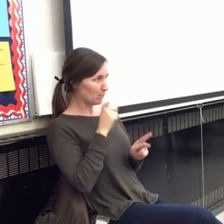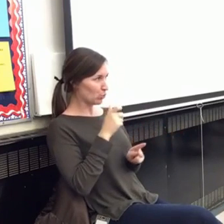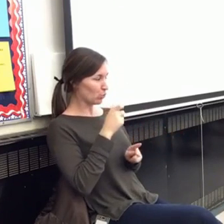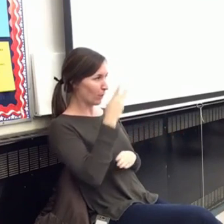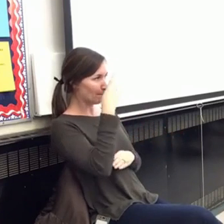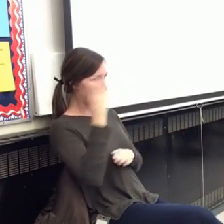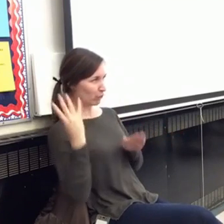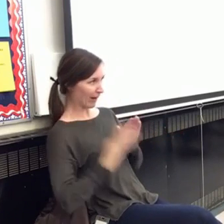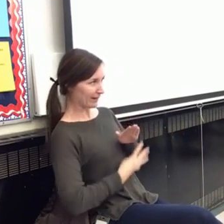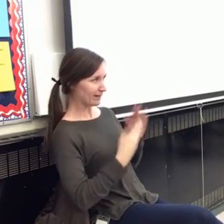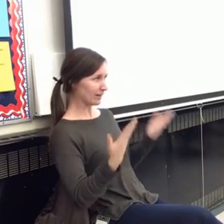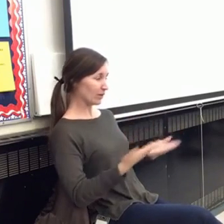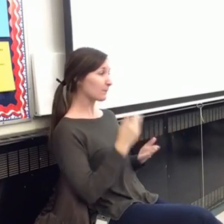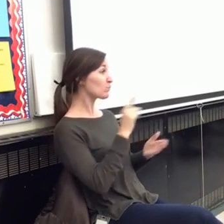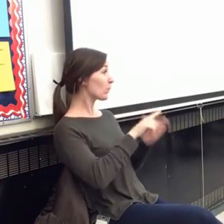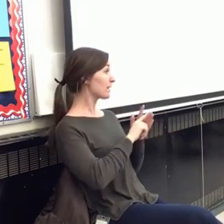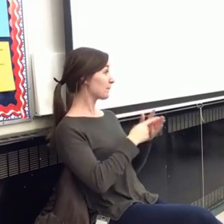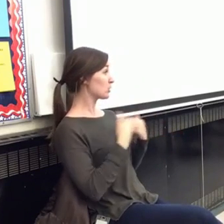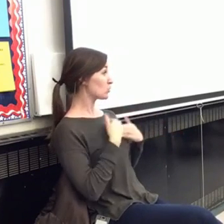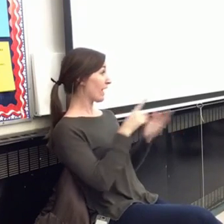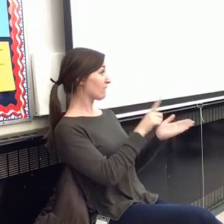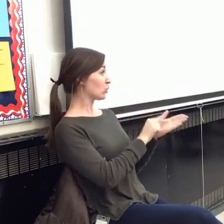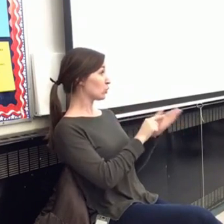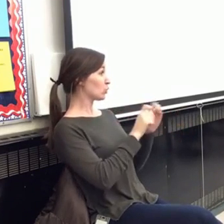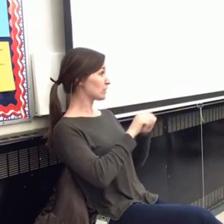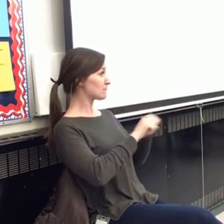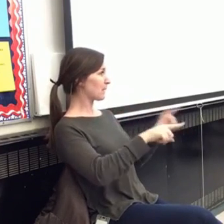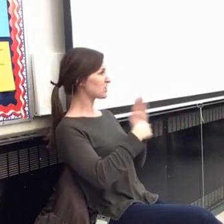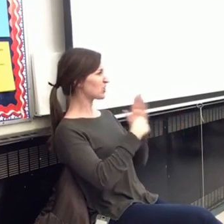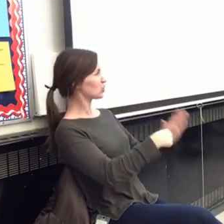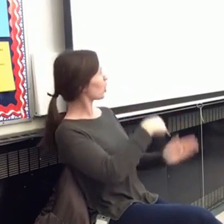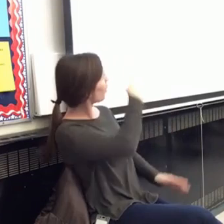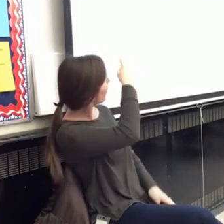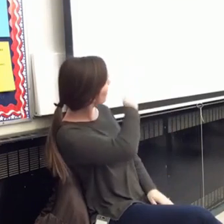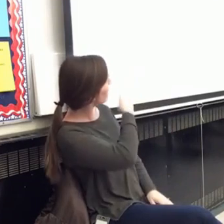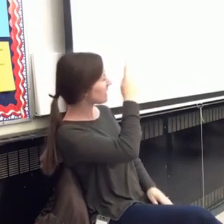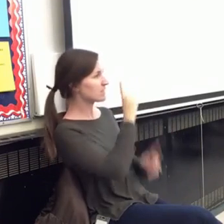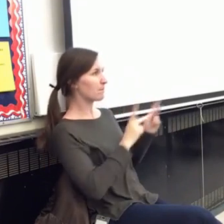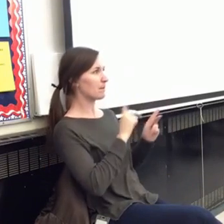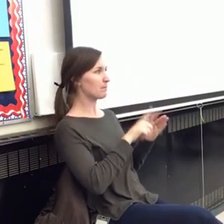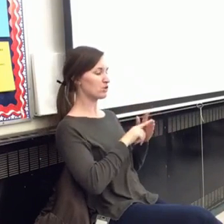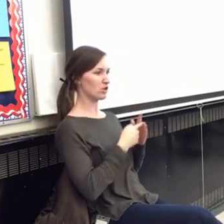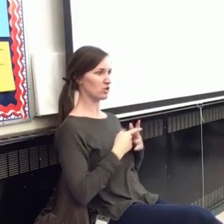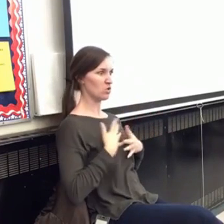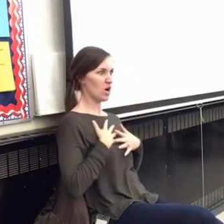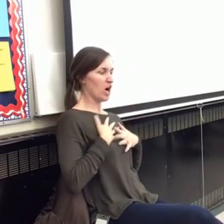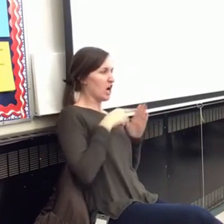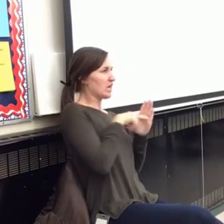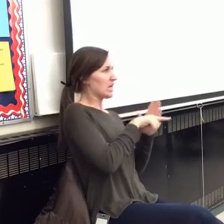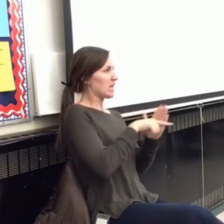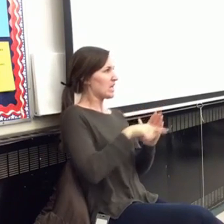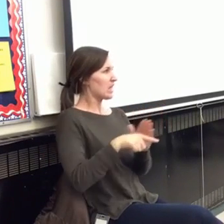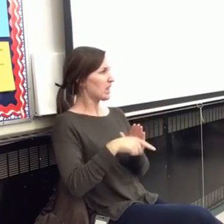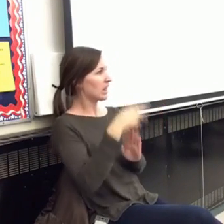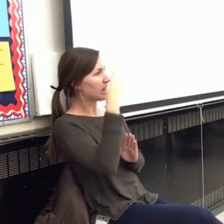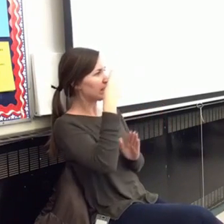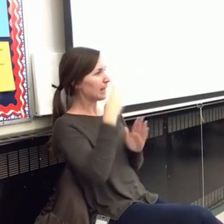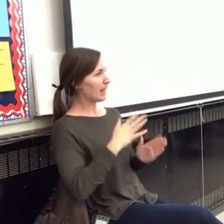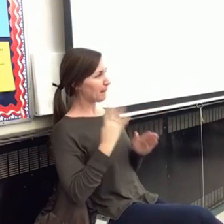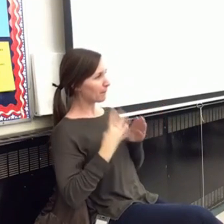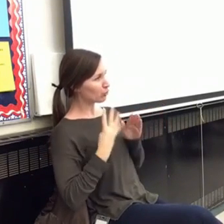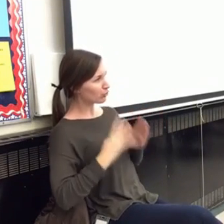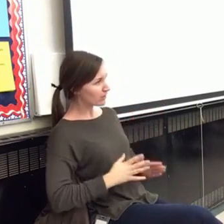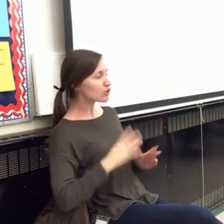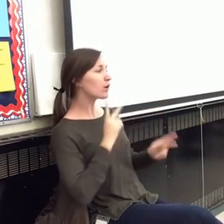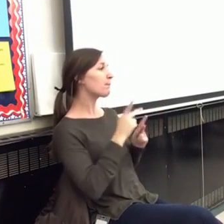they begin to have these newspapers that portray this, and then people start to kill the immigrants. You would have examples, for